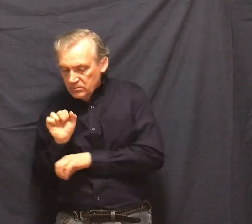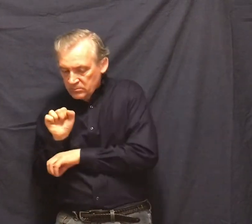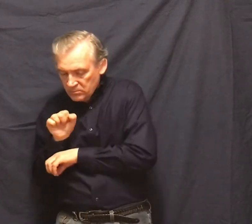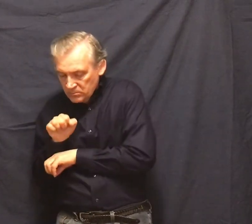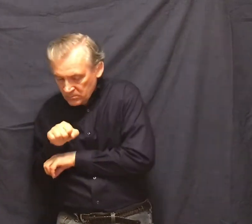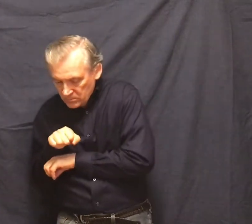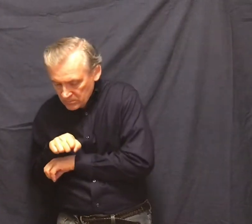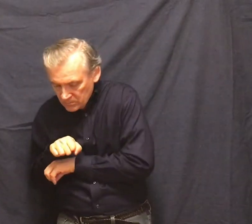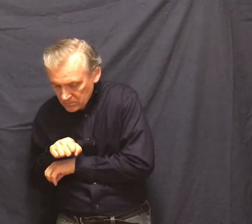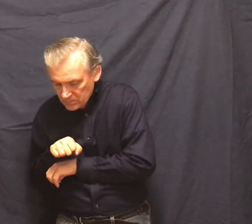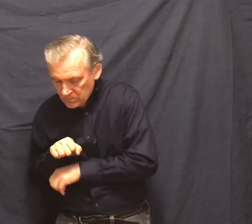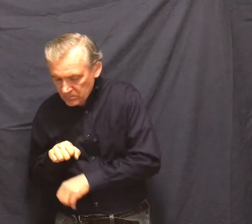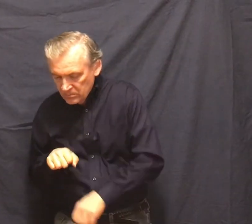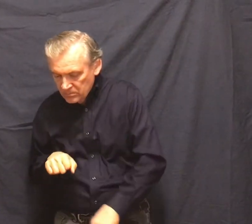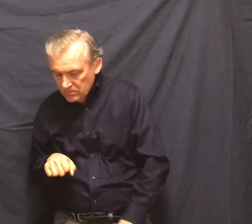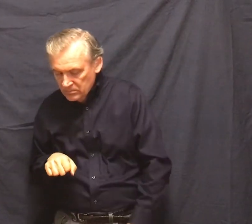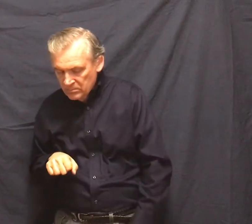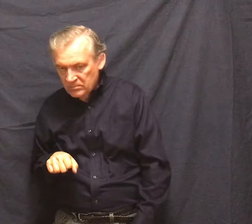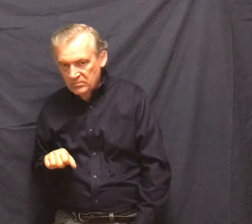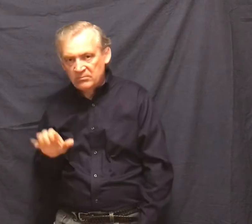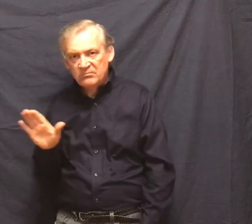There was no personality, no ego.